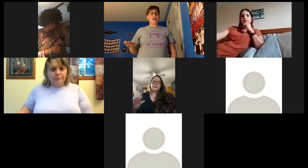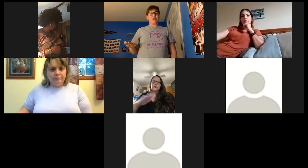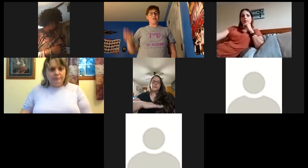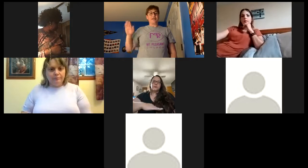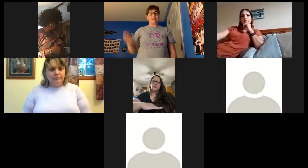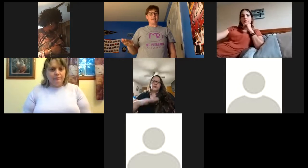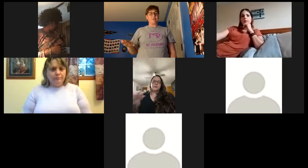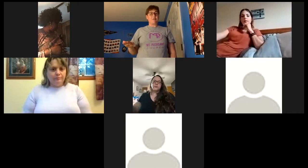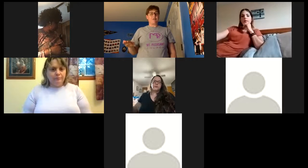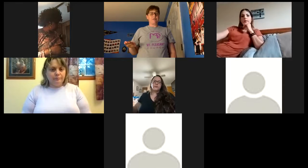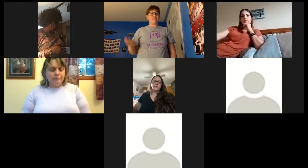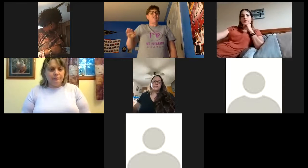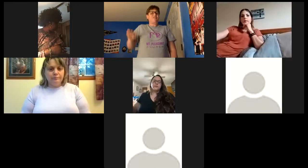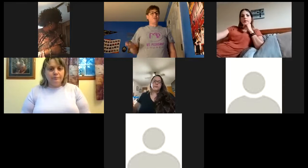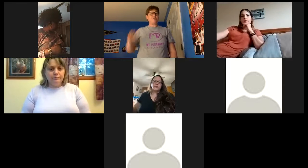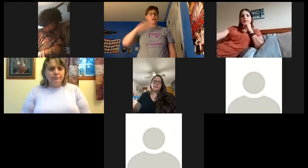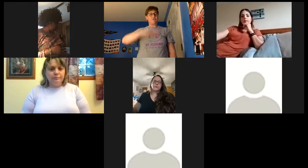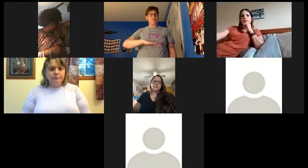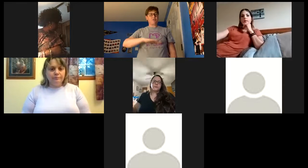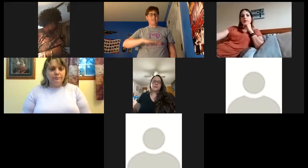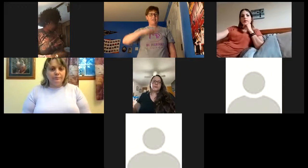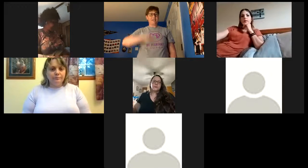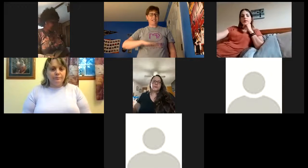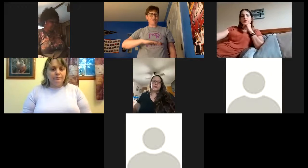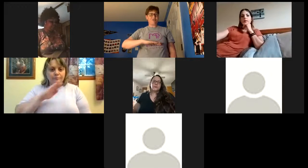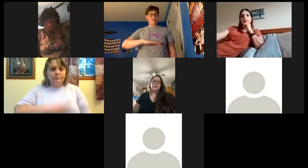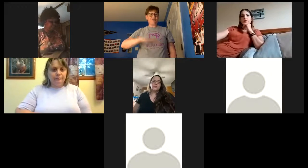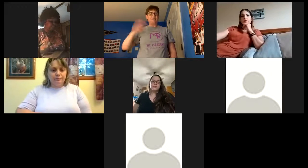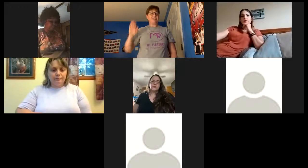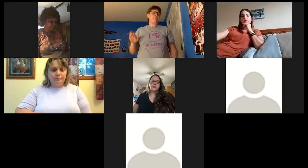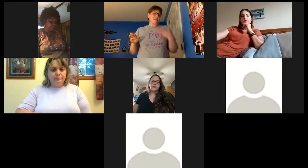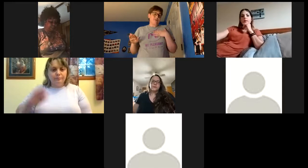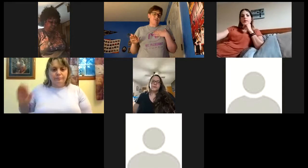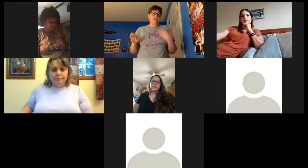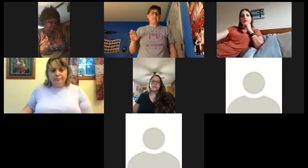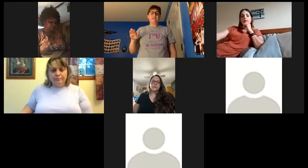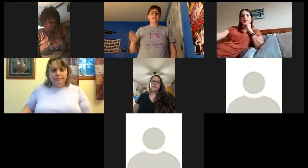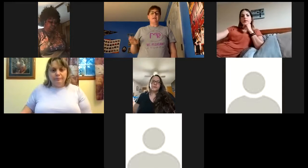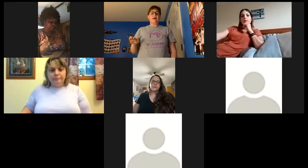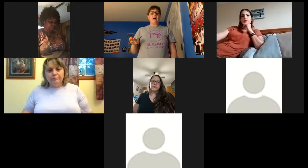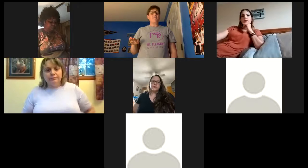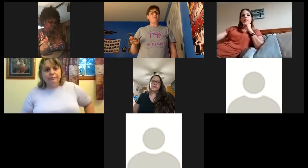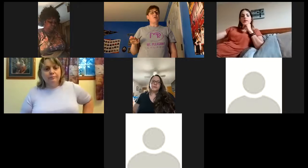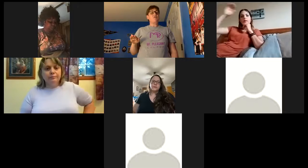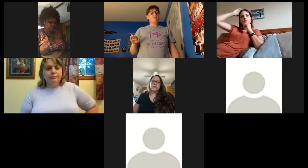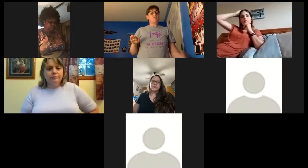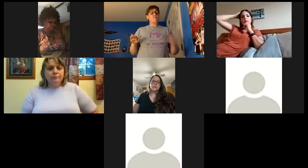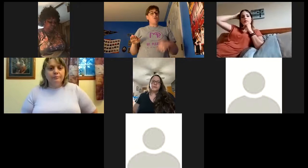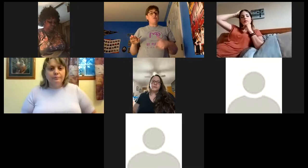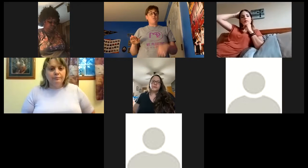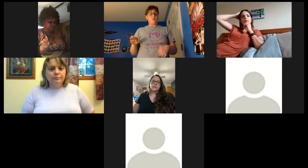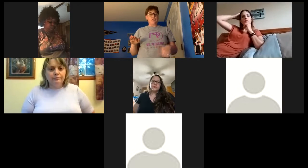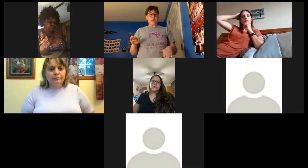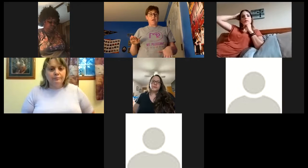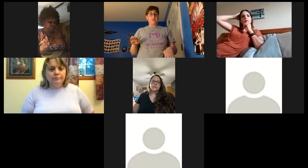do child. I like that one better. It just feels more comfortable than doing it here, to me personally. So if you want to do